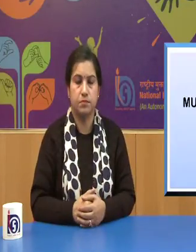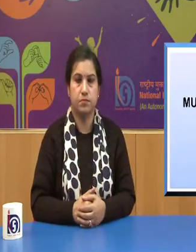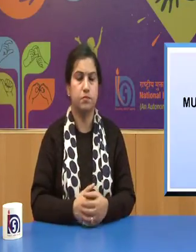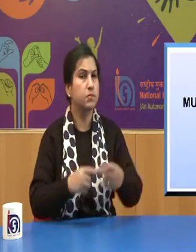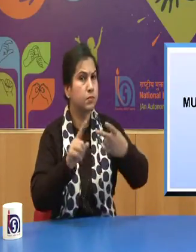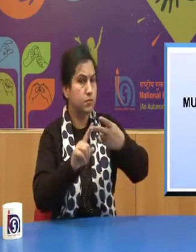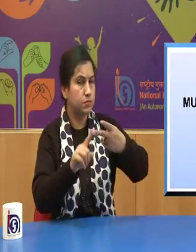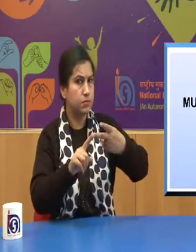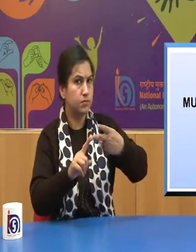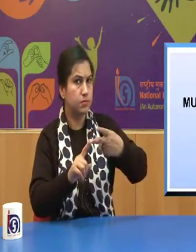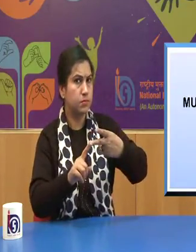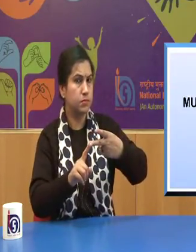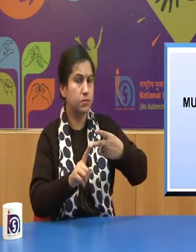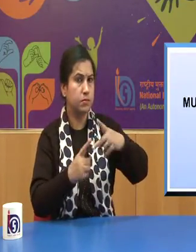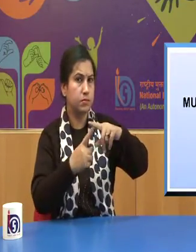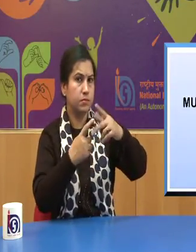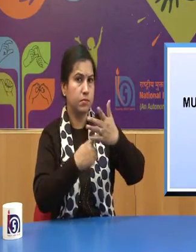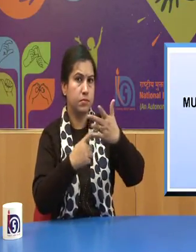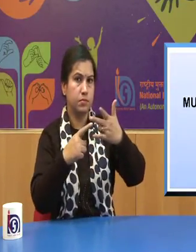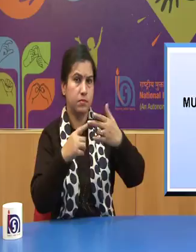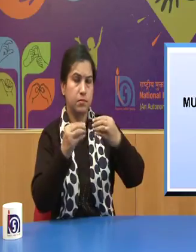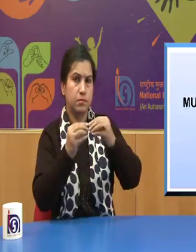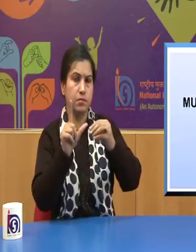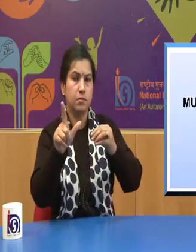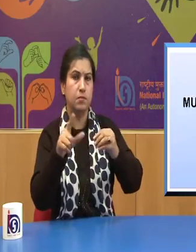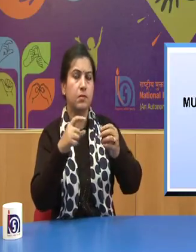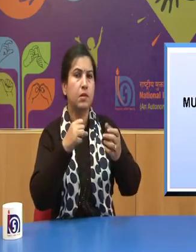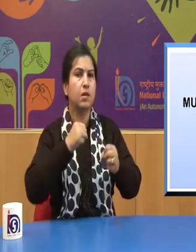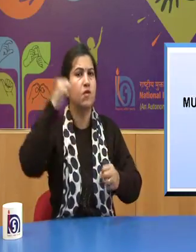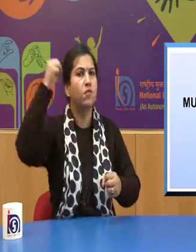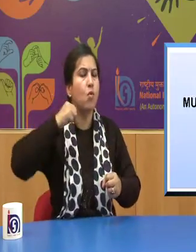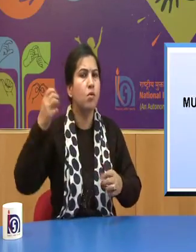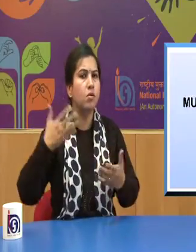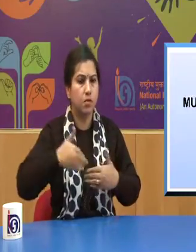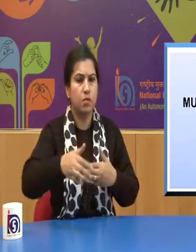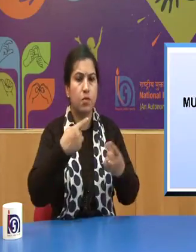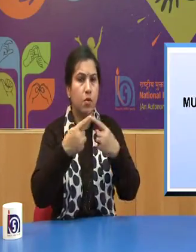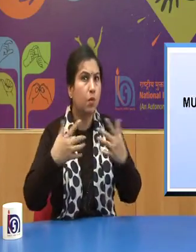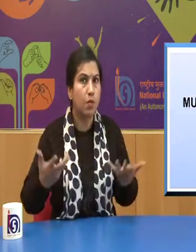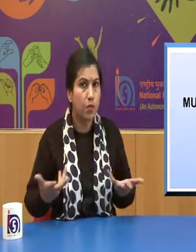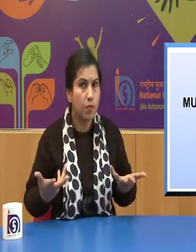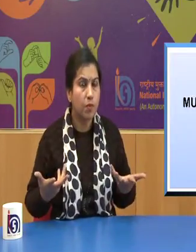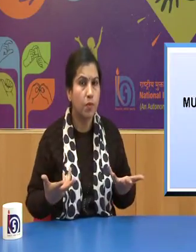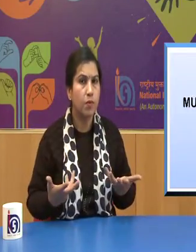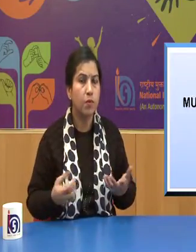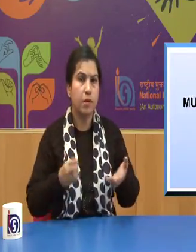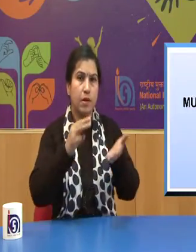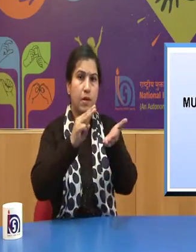The second tribal revolt which we are going to discuss is